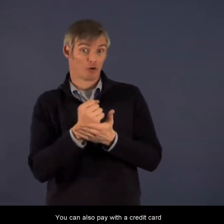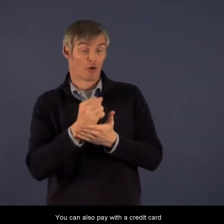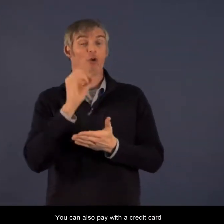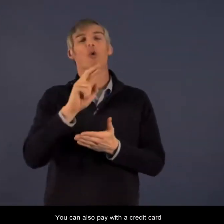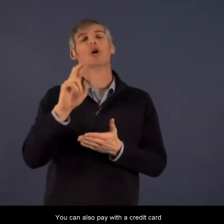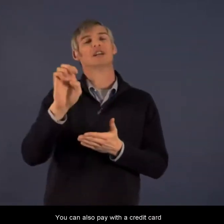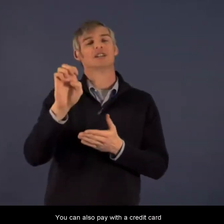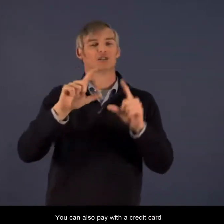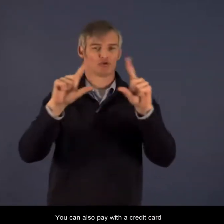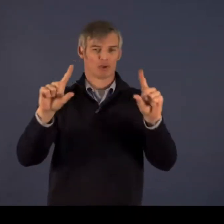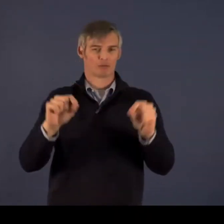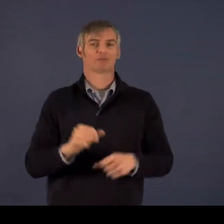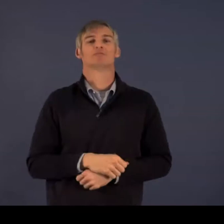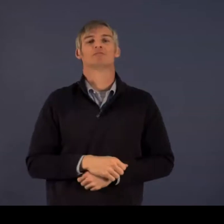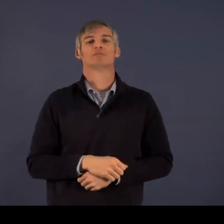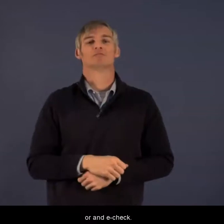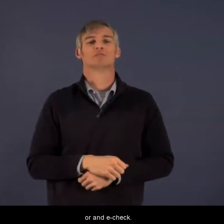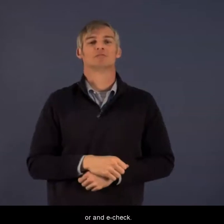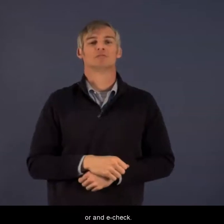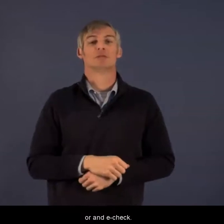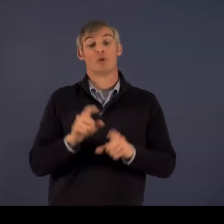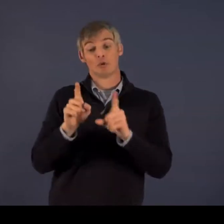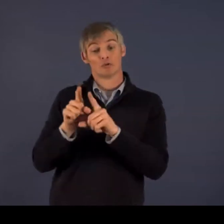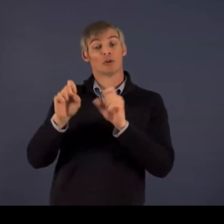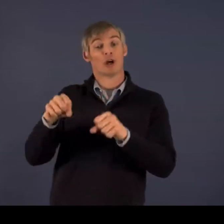You can also pay with a credit card or an e-check.